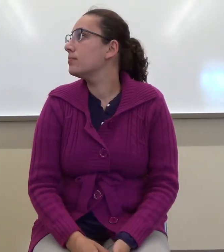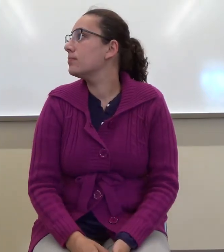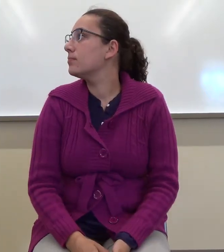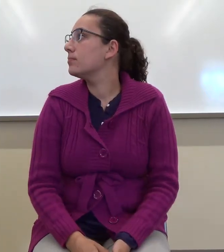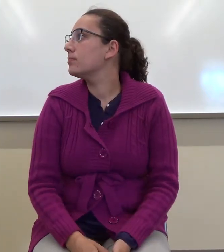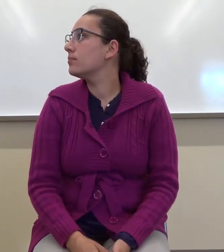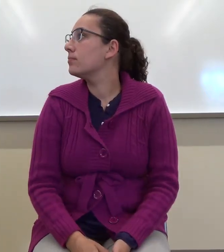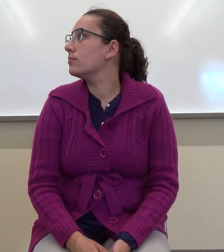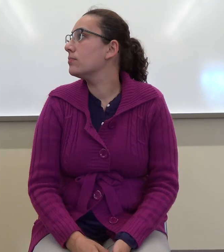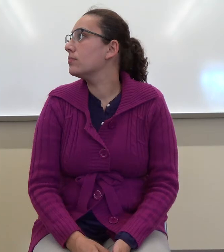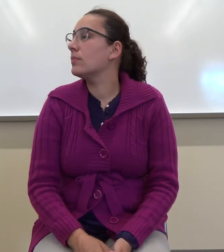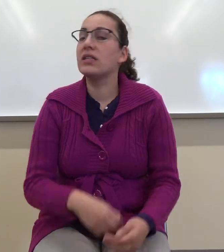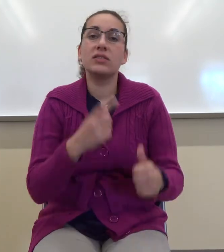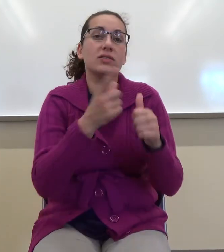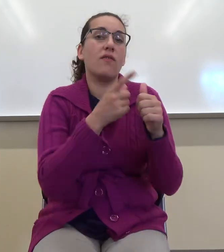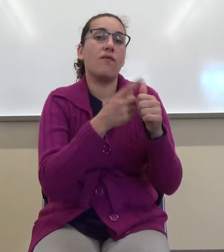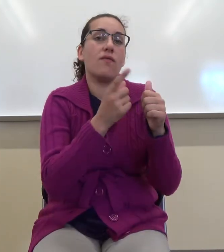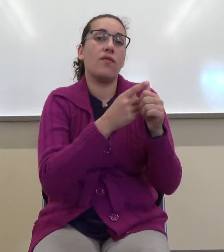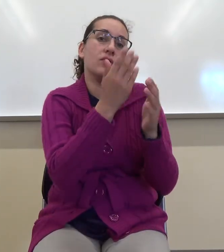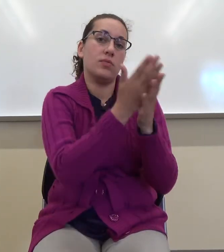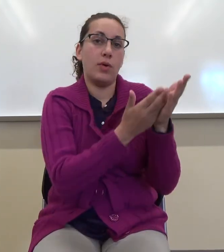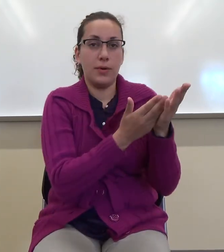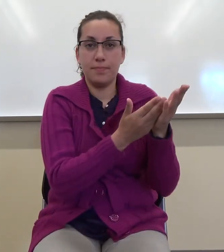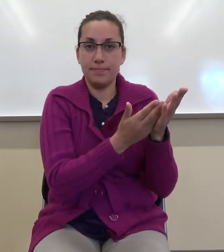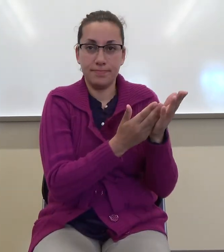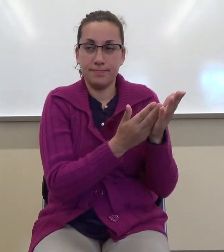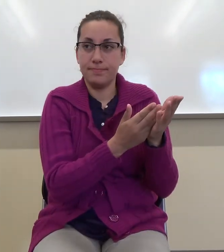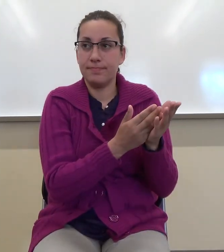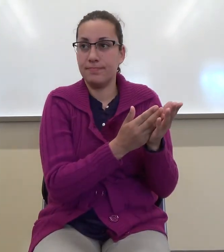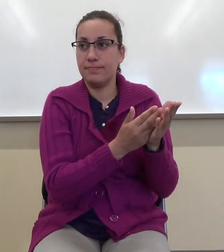read through, or maybe the first and second read through, okay?